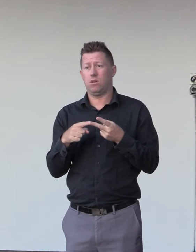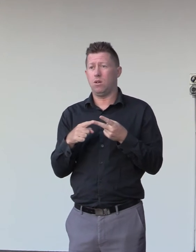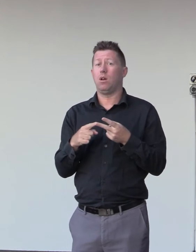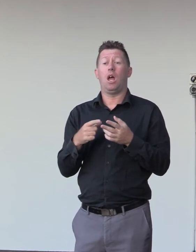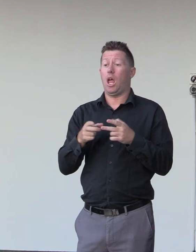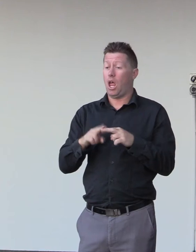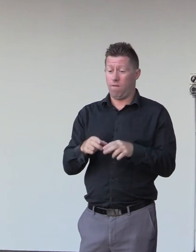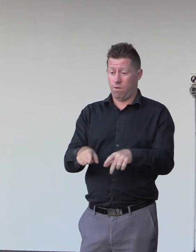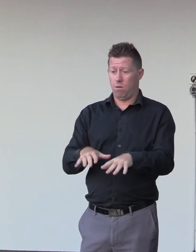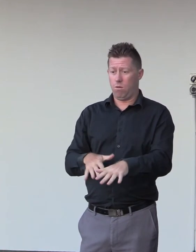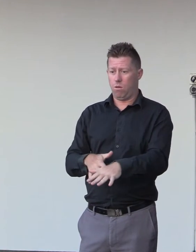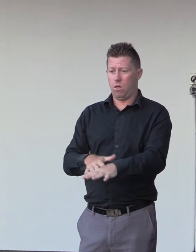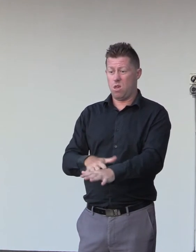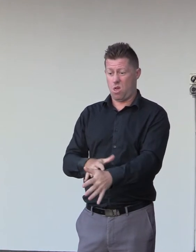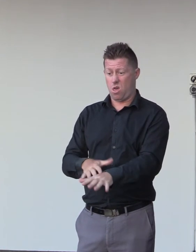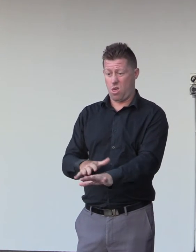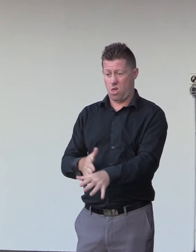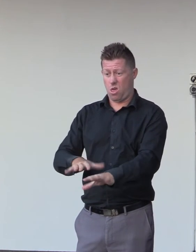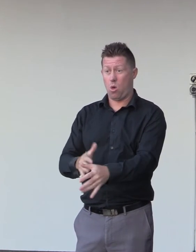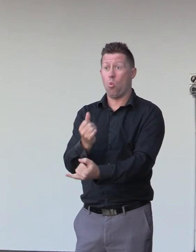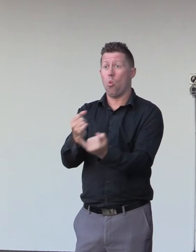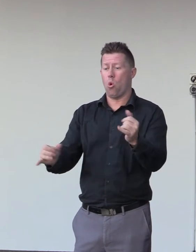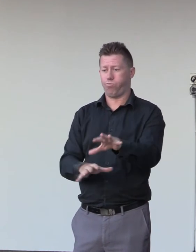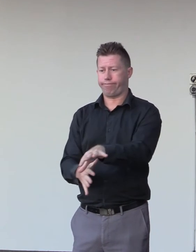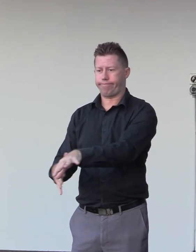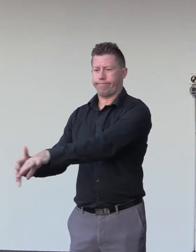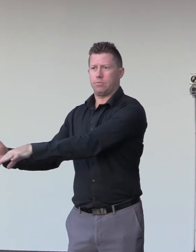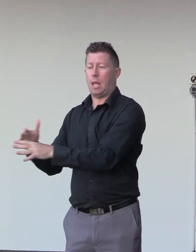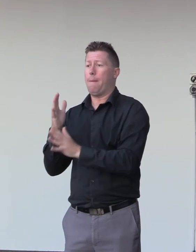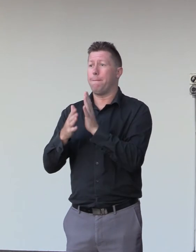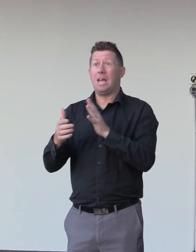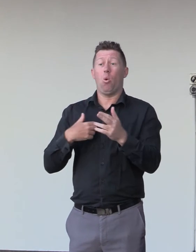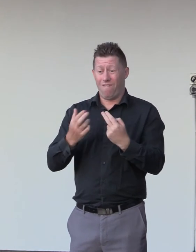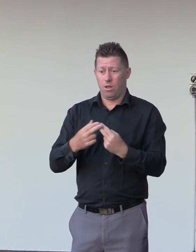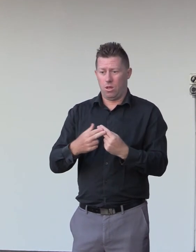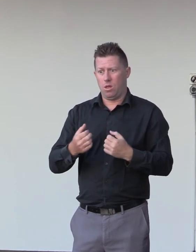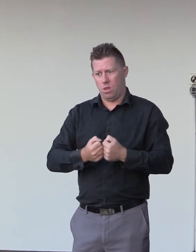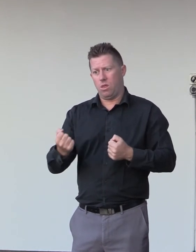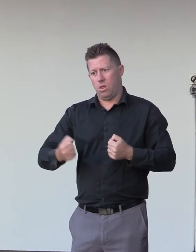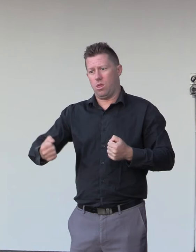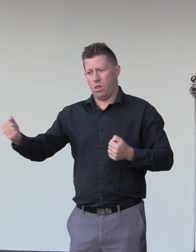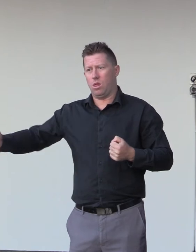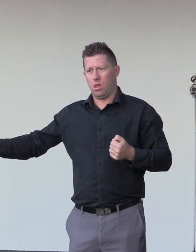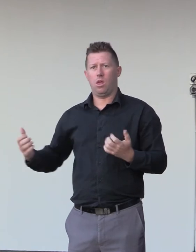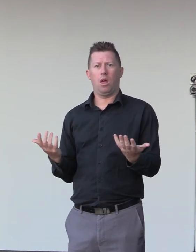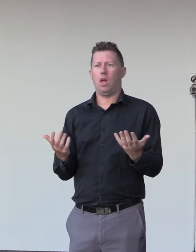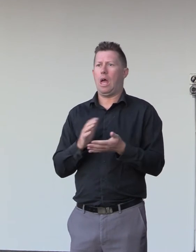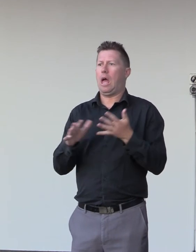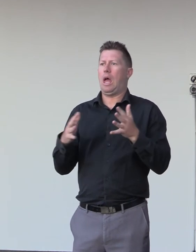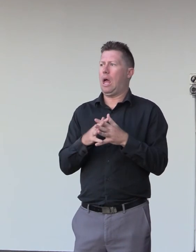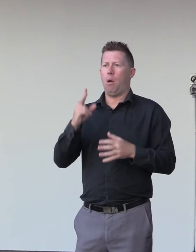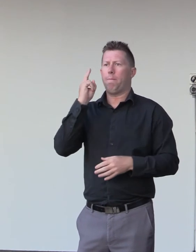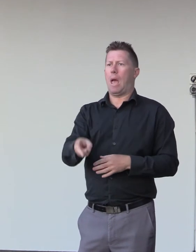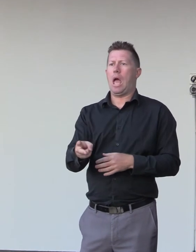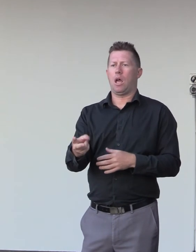is caused to that road, it may impede emergency services responses to restoring the road